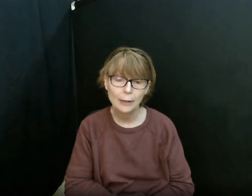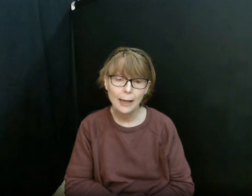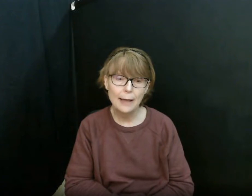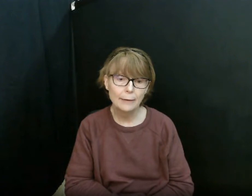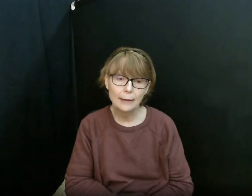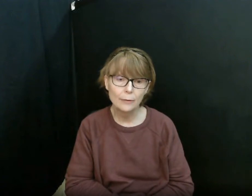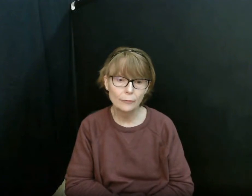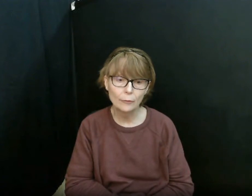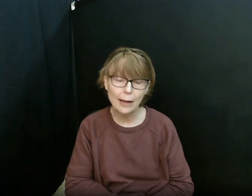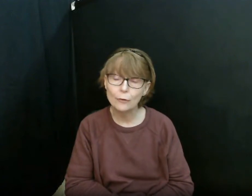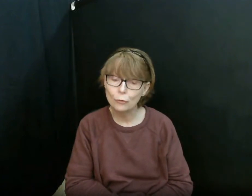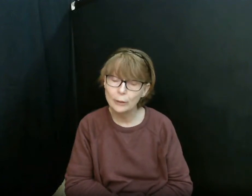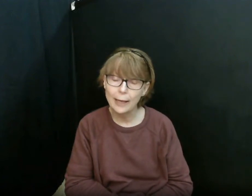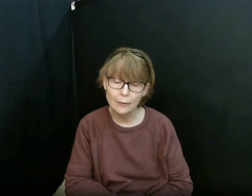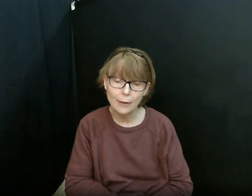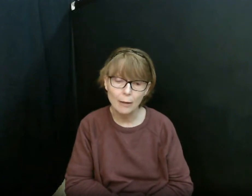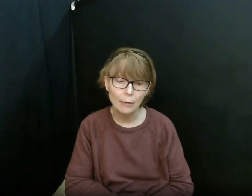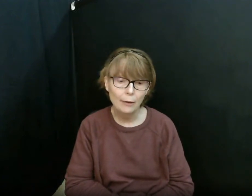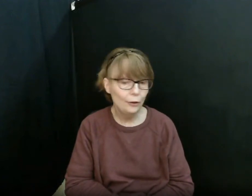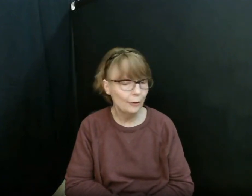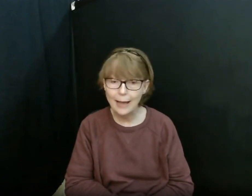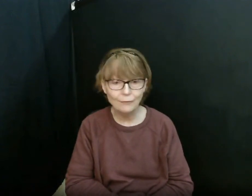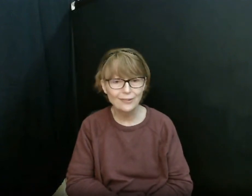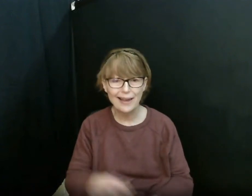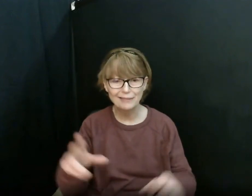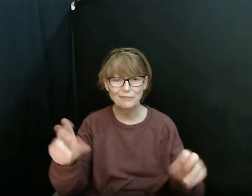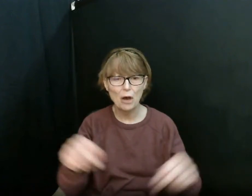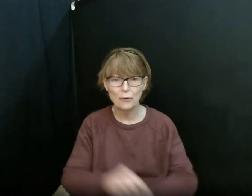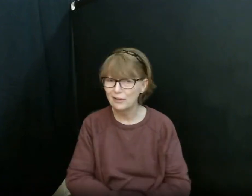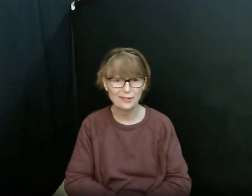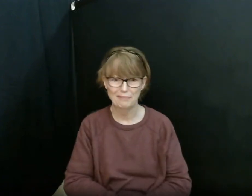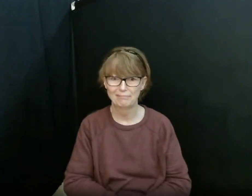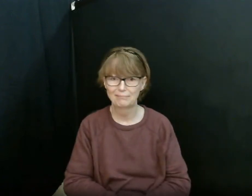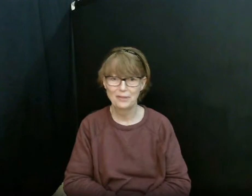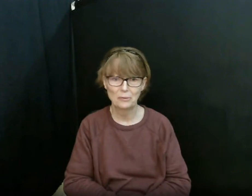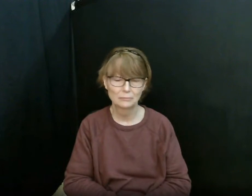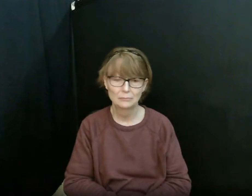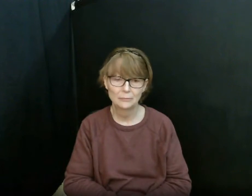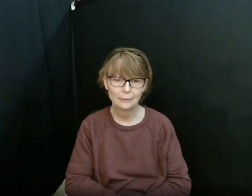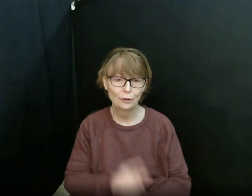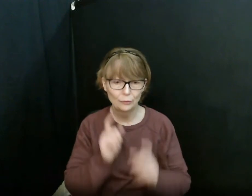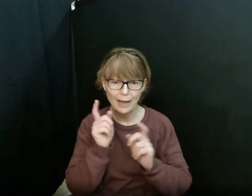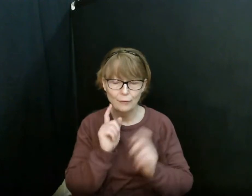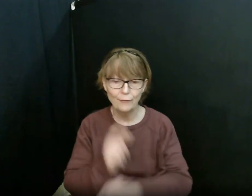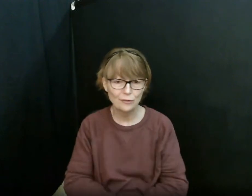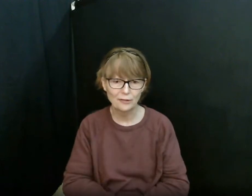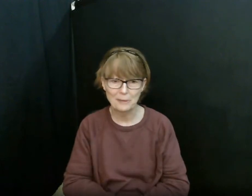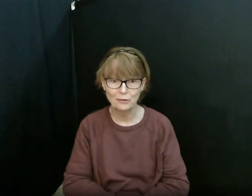And that is truly ASL. You don't have to say no. You can just no. Yeah. Have your facial expression.